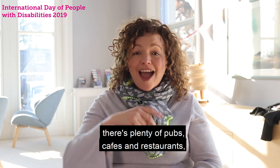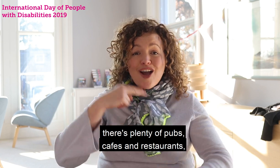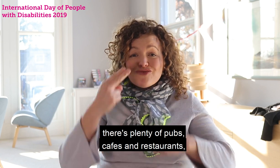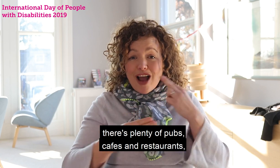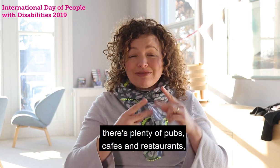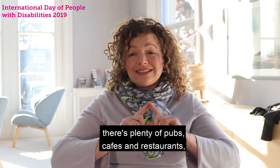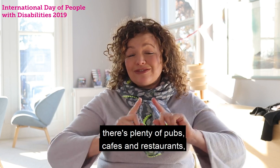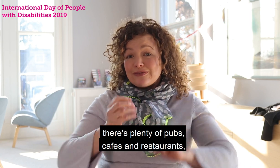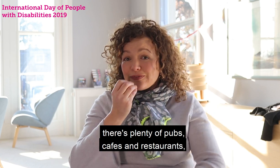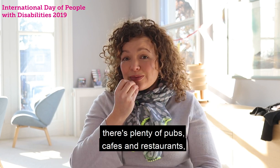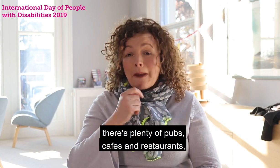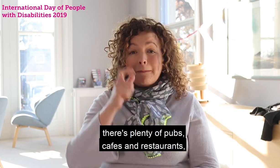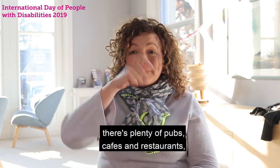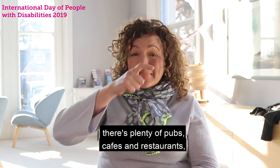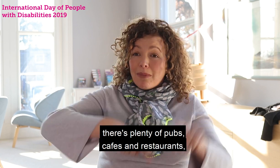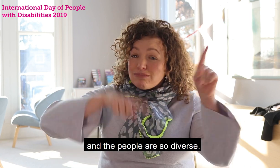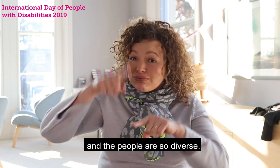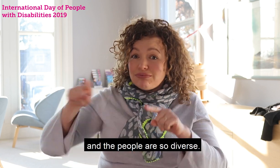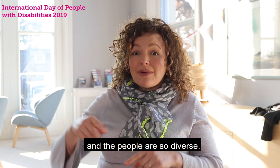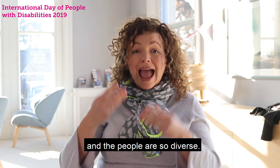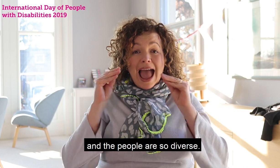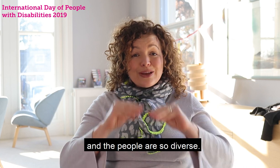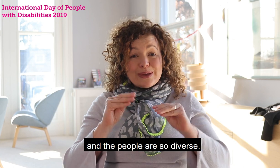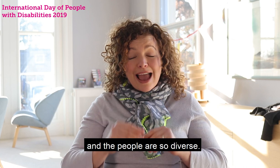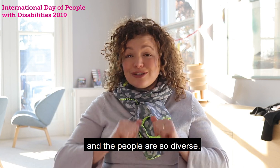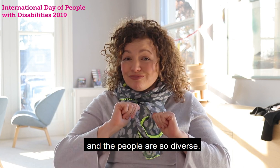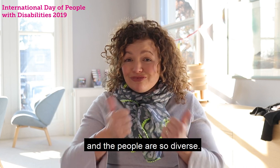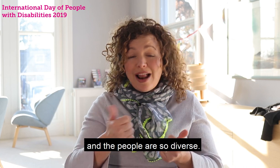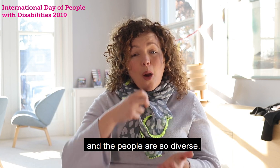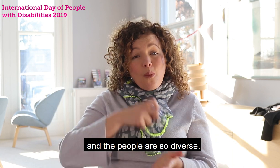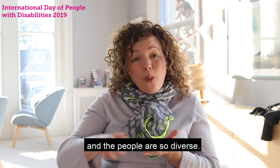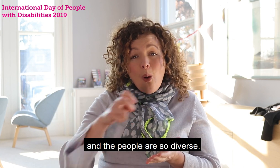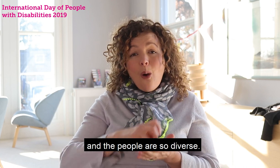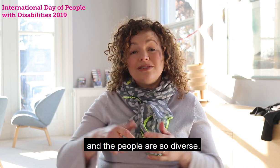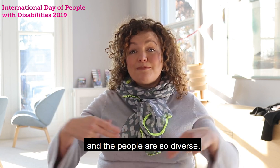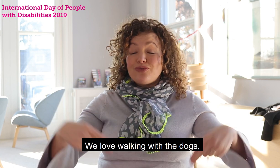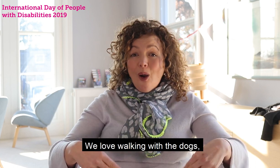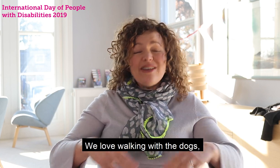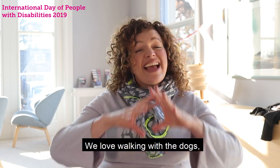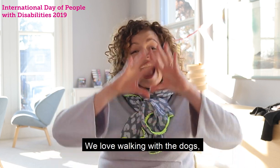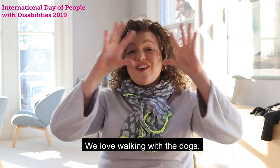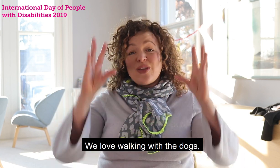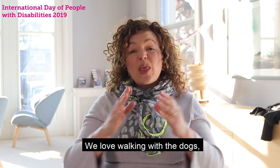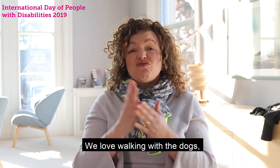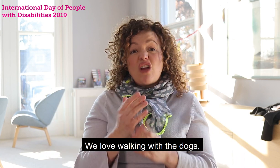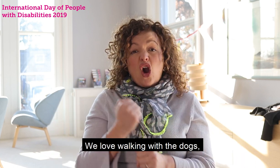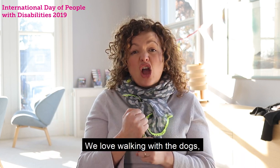cafes along with restaurants and the people are so diverse. We love walking with the dogs